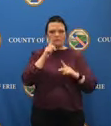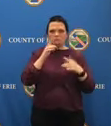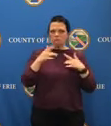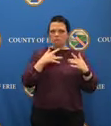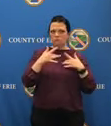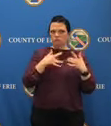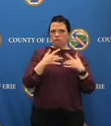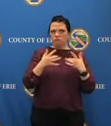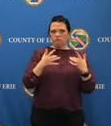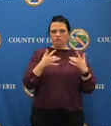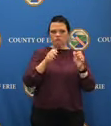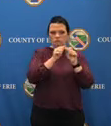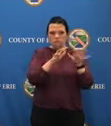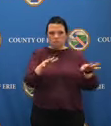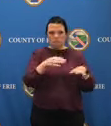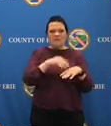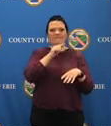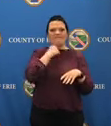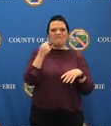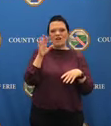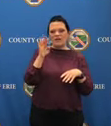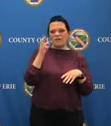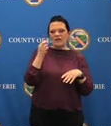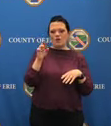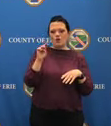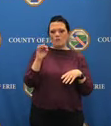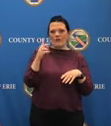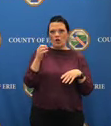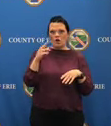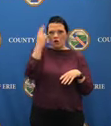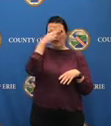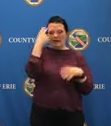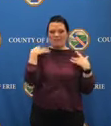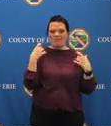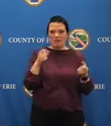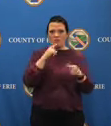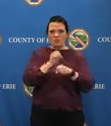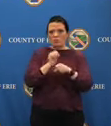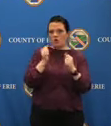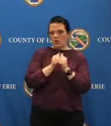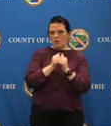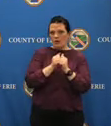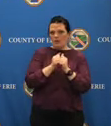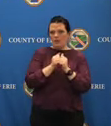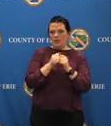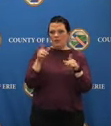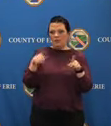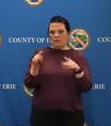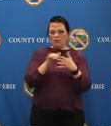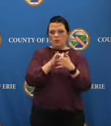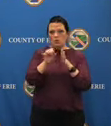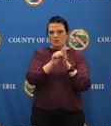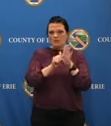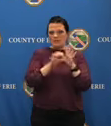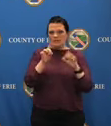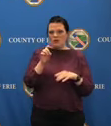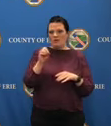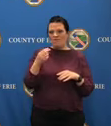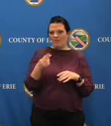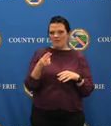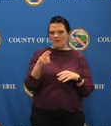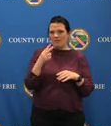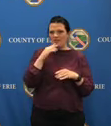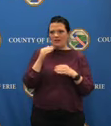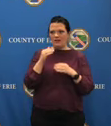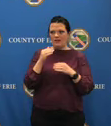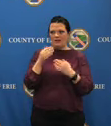what is the outbreak at Father Baker Manor. Catholic Health System is working with the New York State Department of Health on a containment